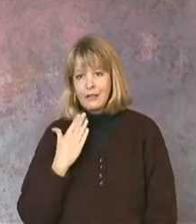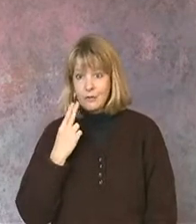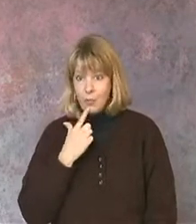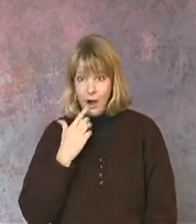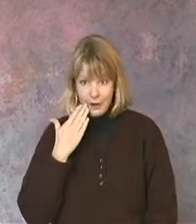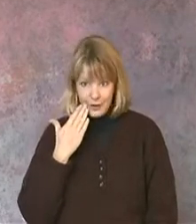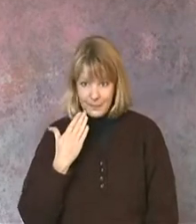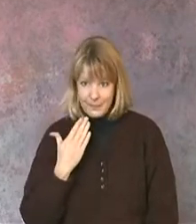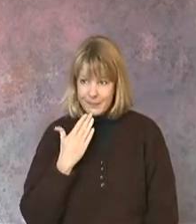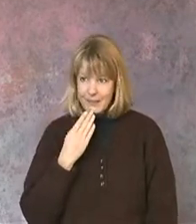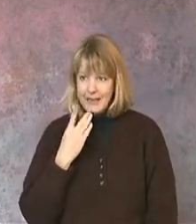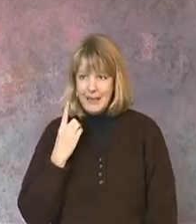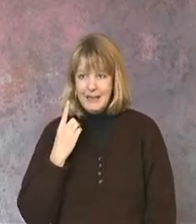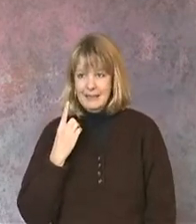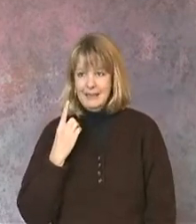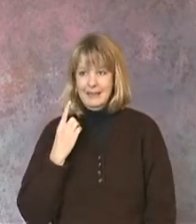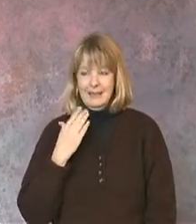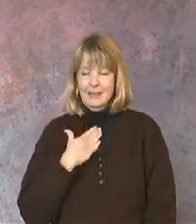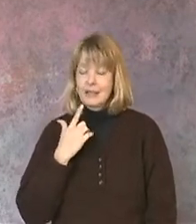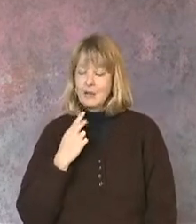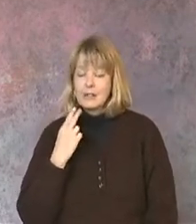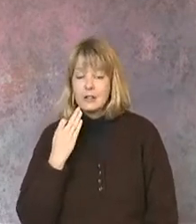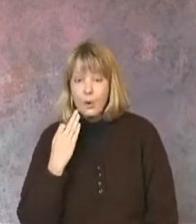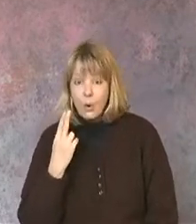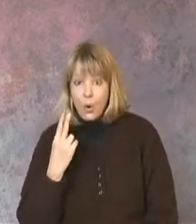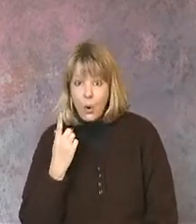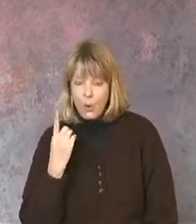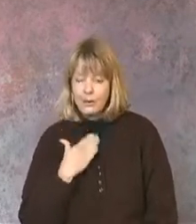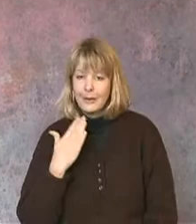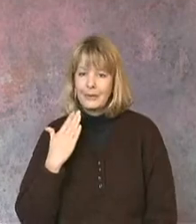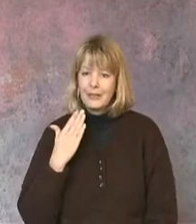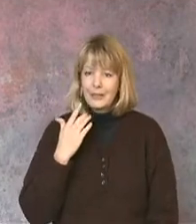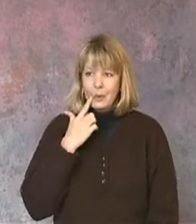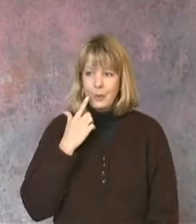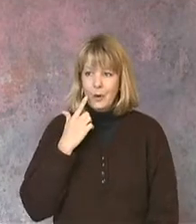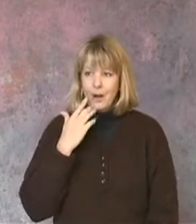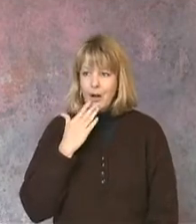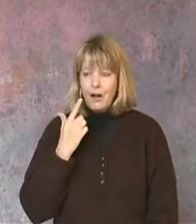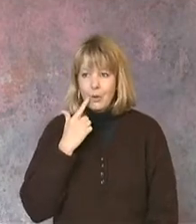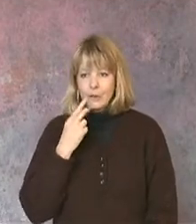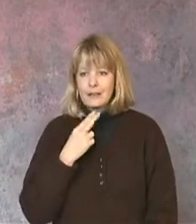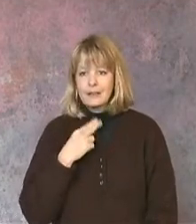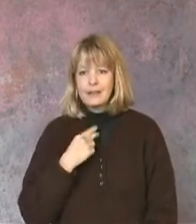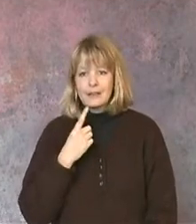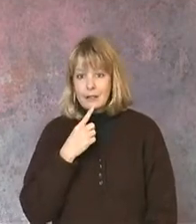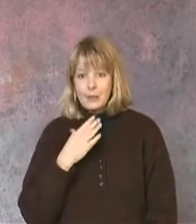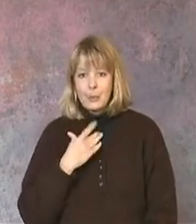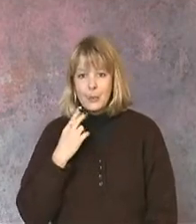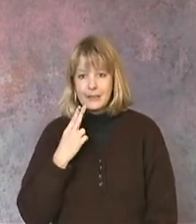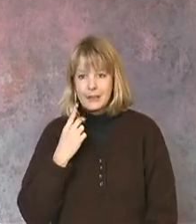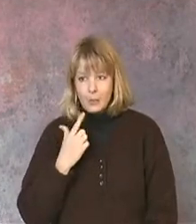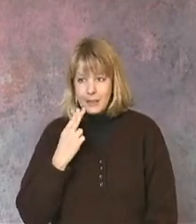of water, and it was so cold out. All we could do was